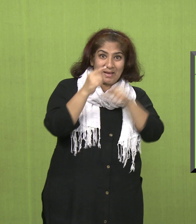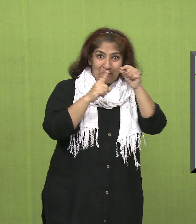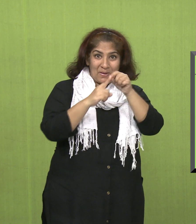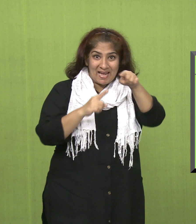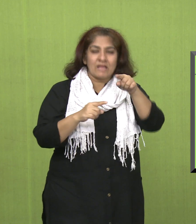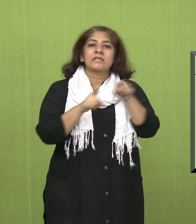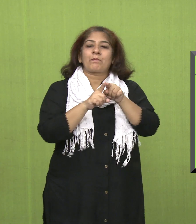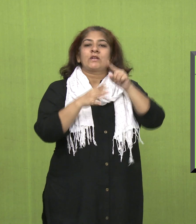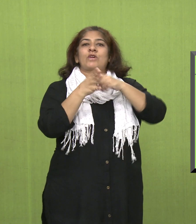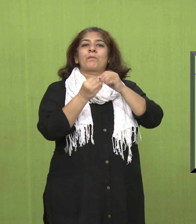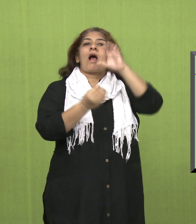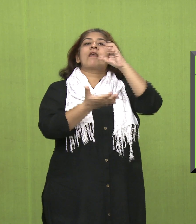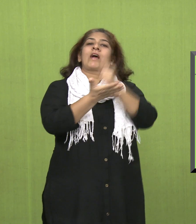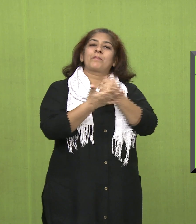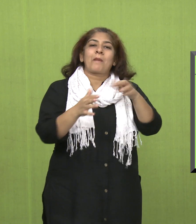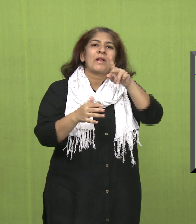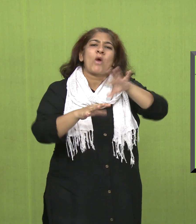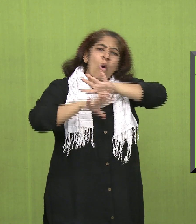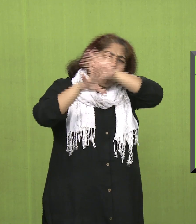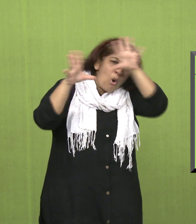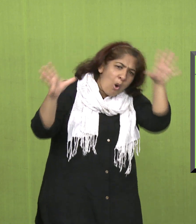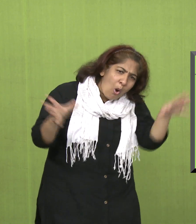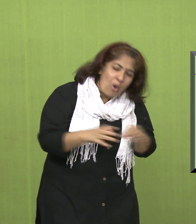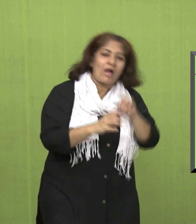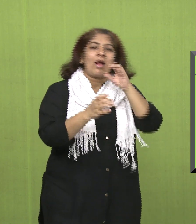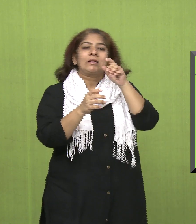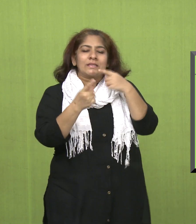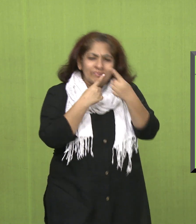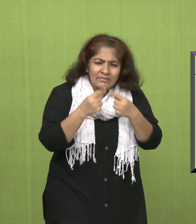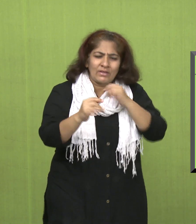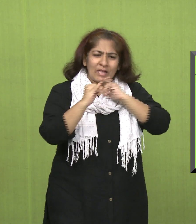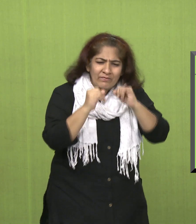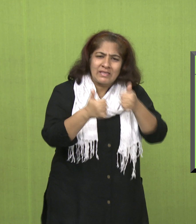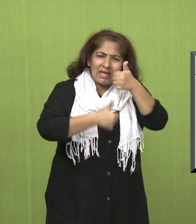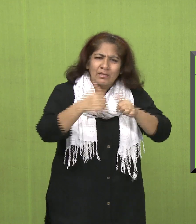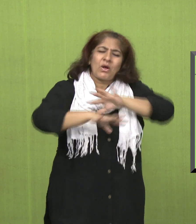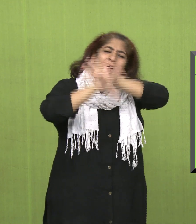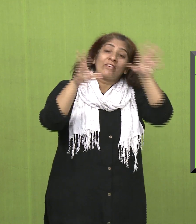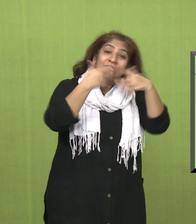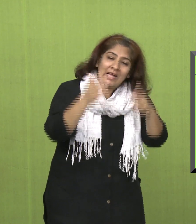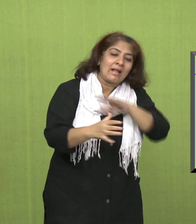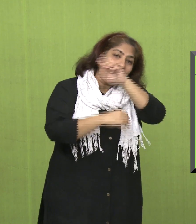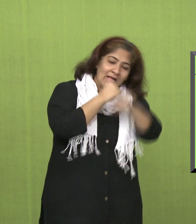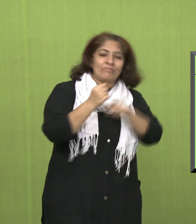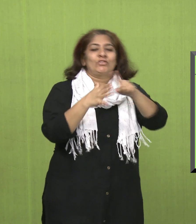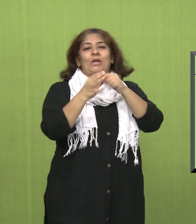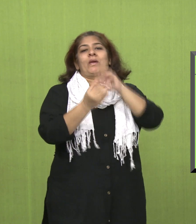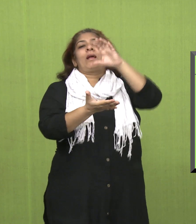Then after selection, we give them placement. We place them to different places and give them responsibilities for